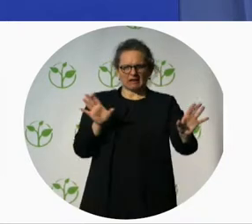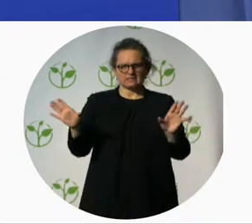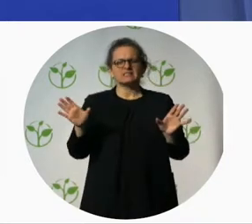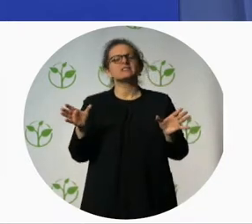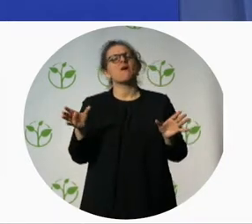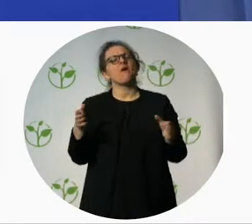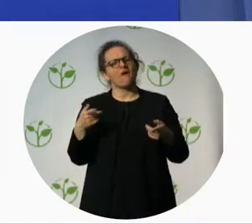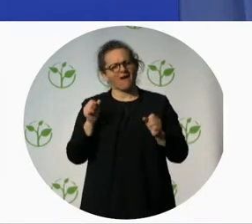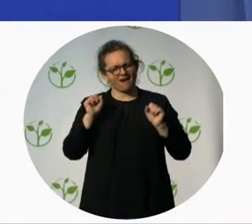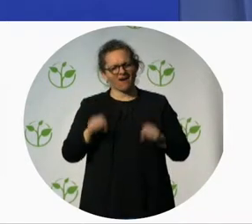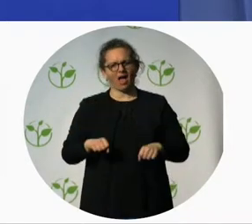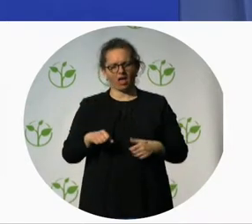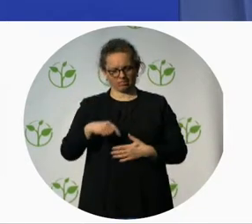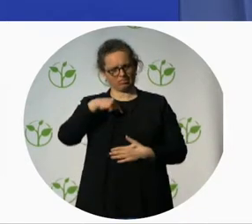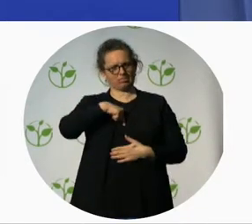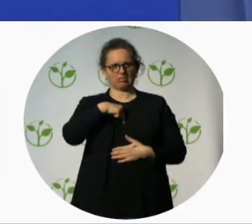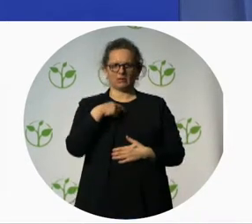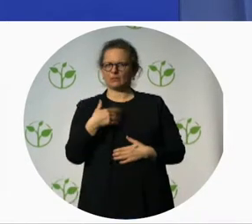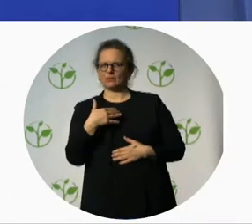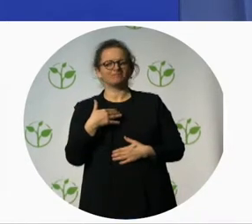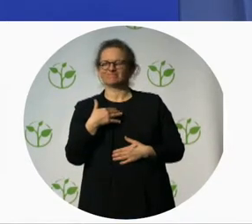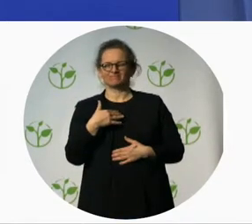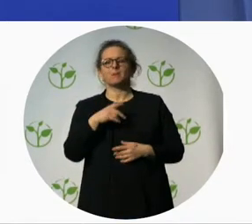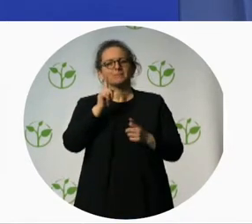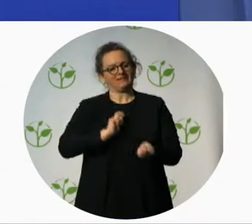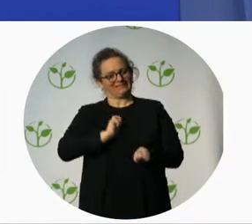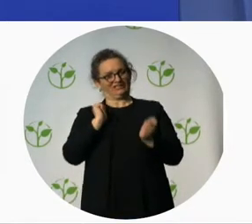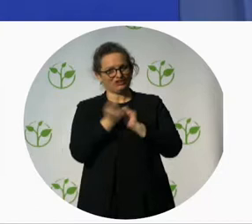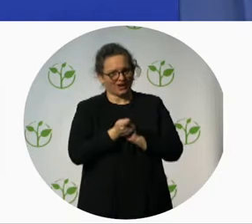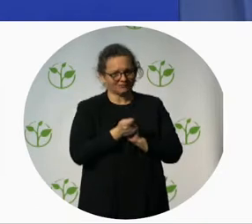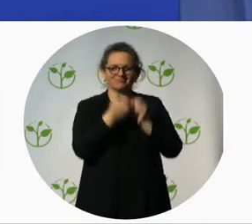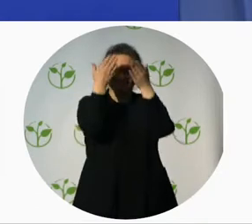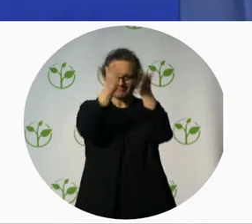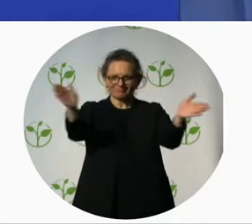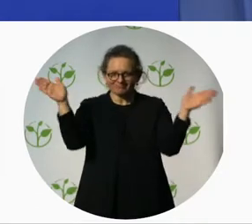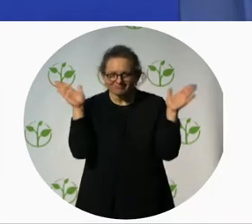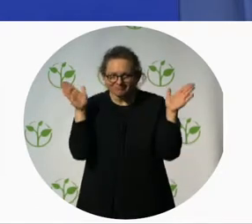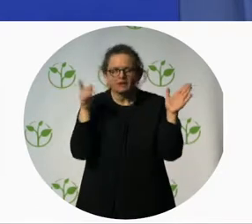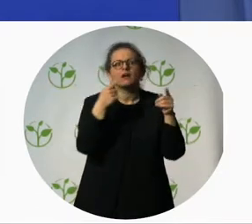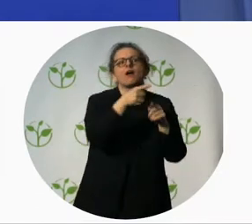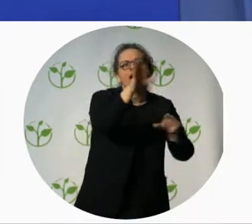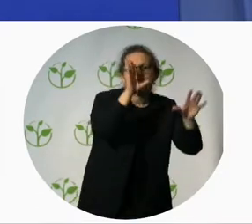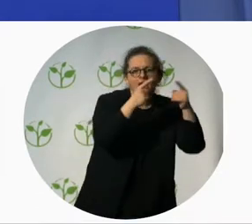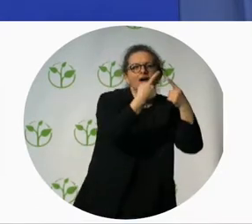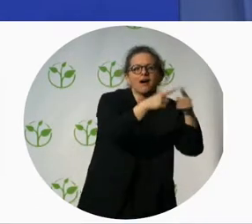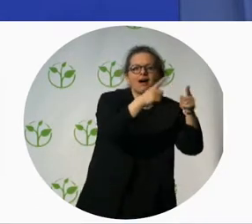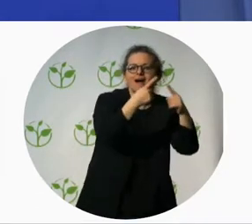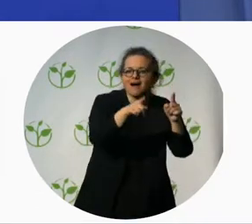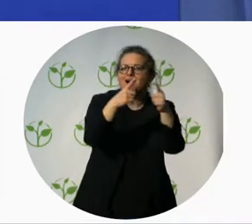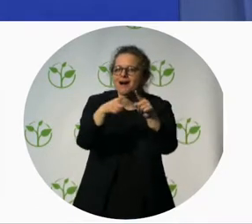way society looks at this and the perceptions that are created. We have to change our beliefs. It's